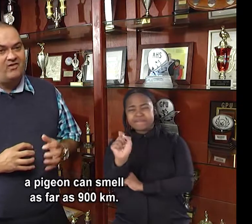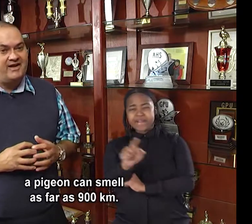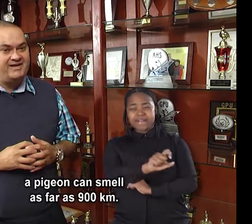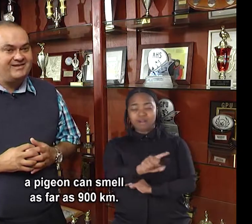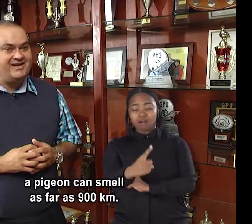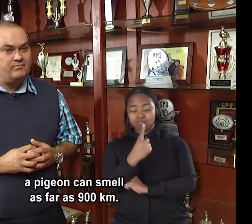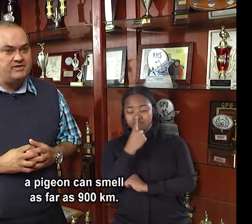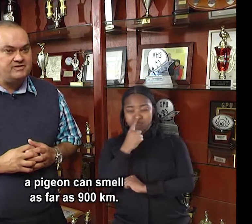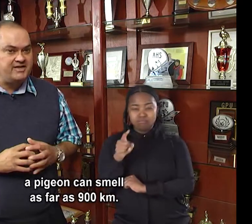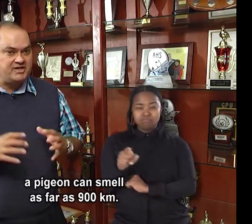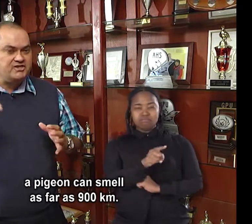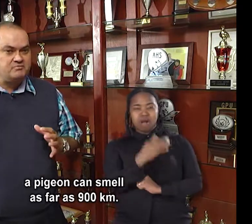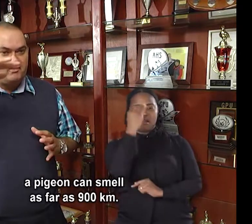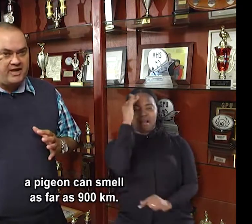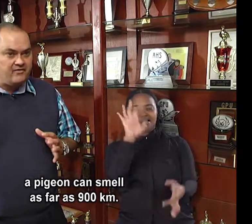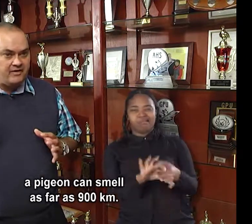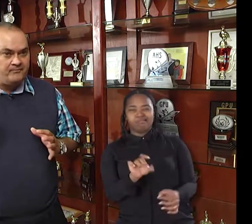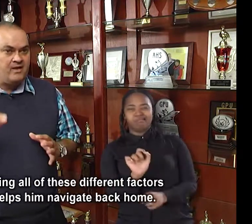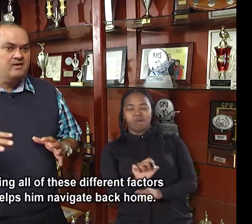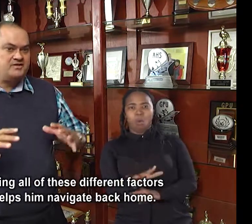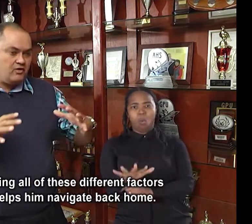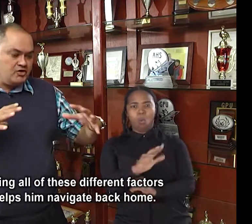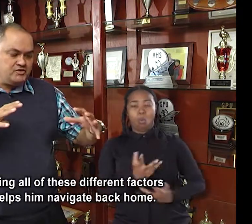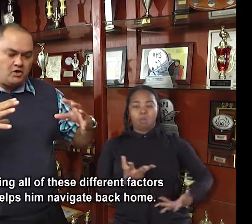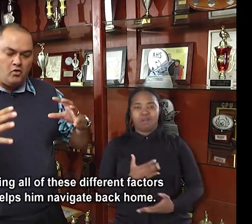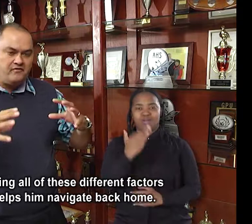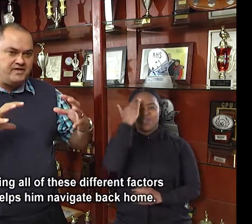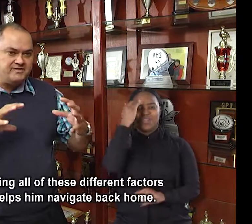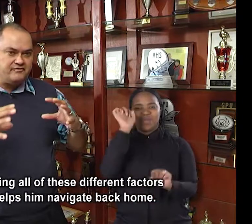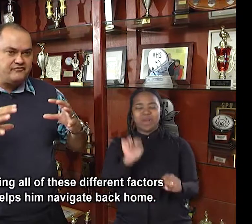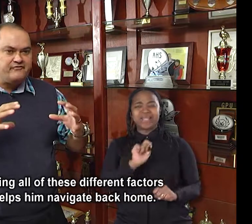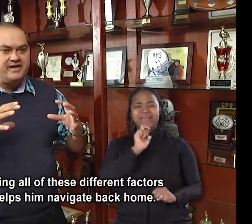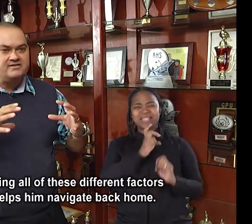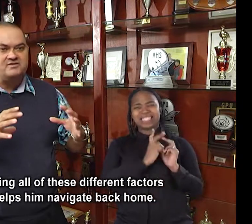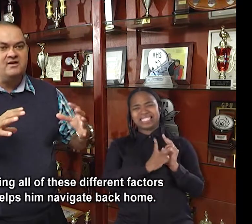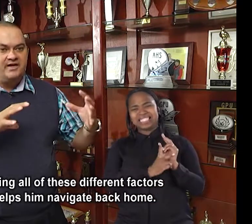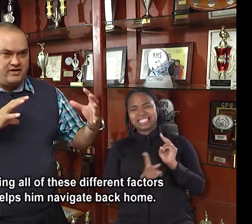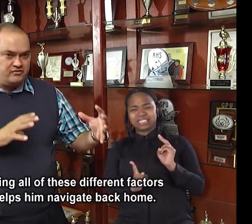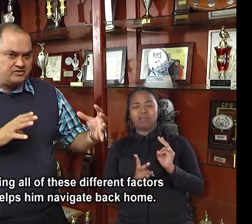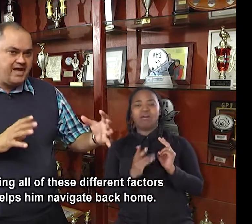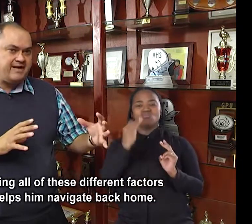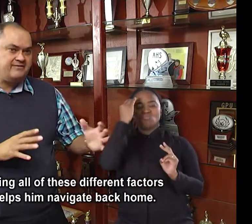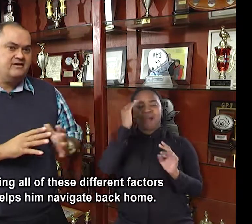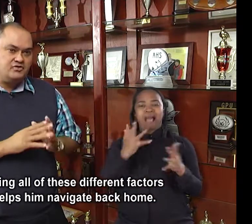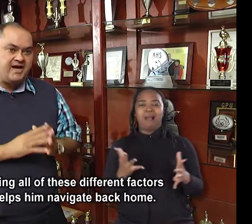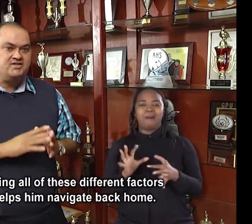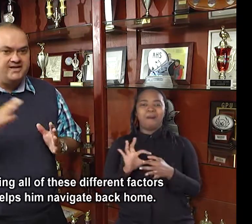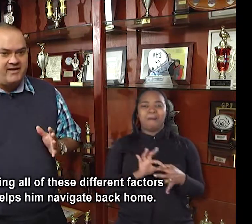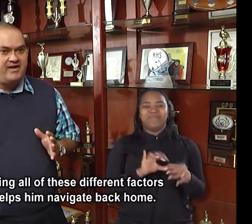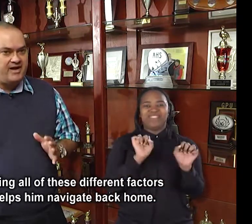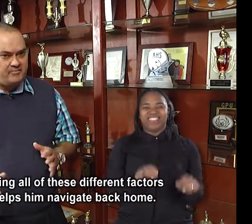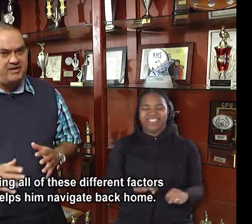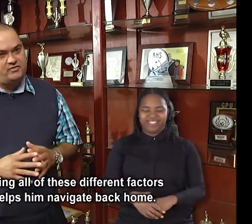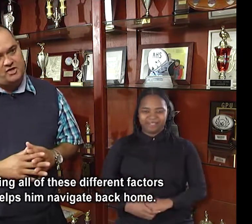actually smell 900 kilometers. He can actually smell the area. So using all of these different factors, he uses that to